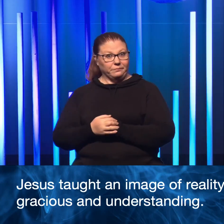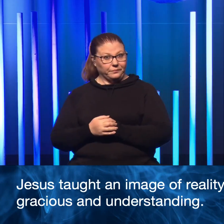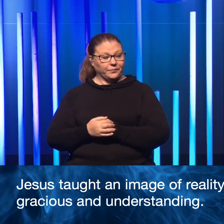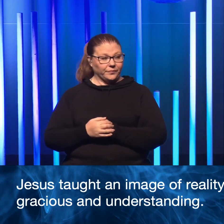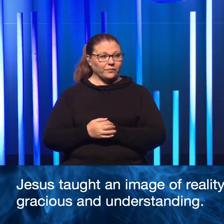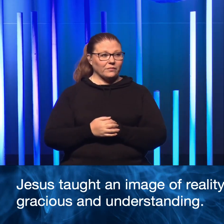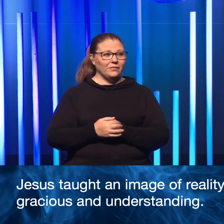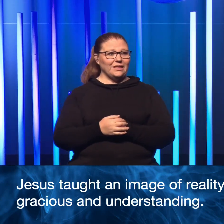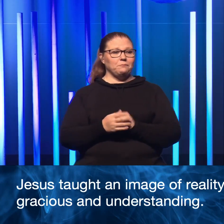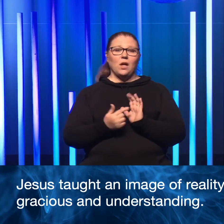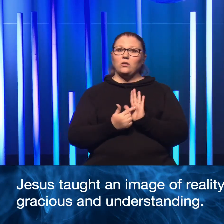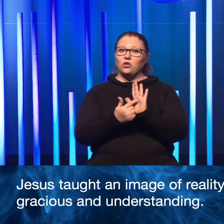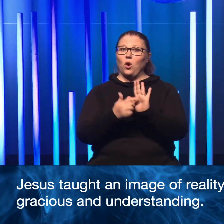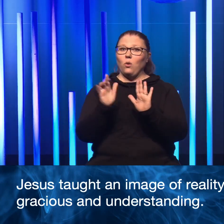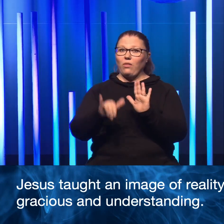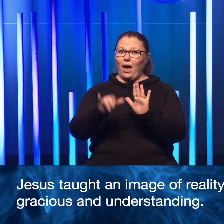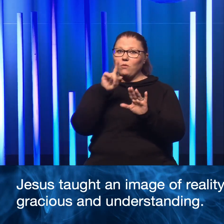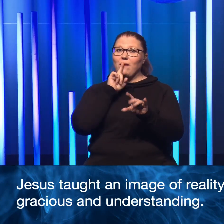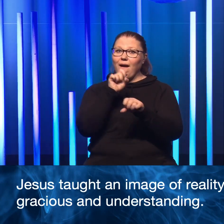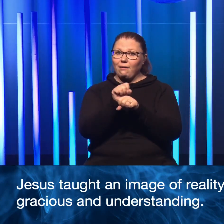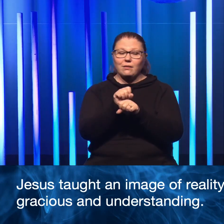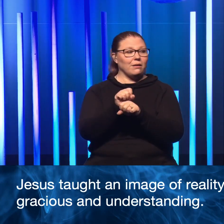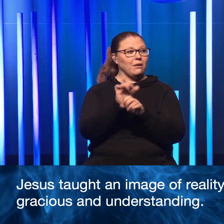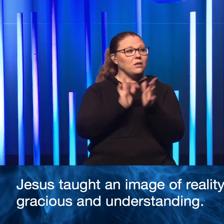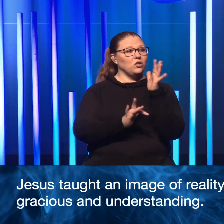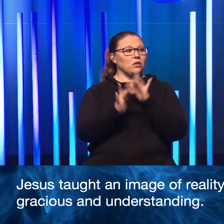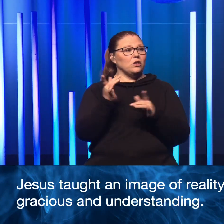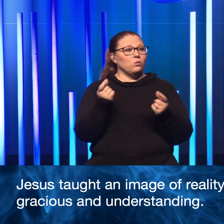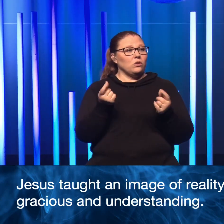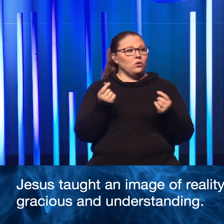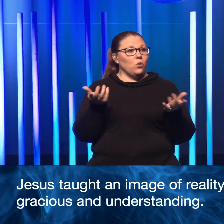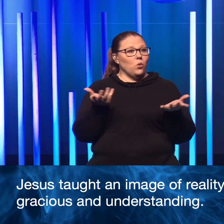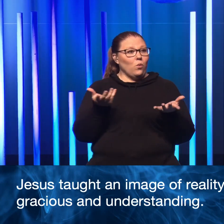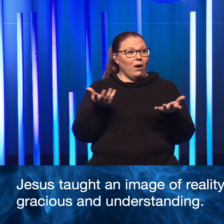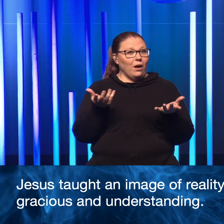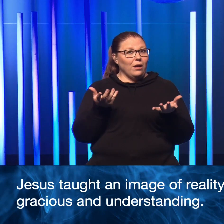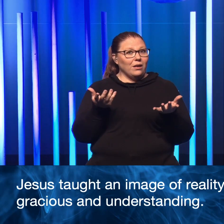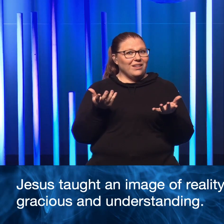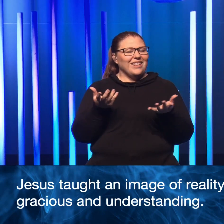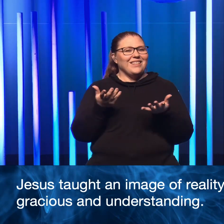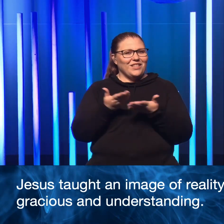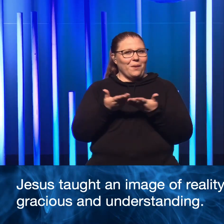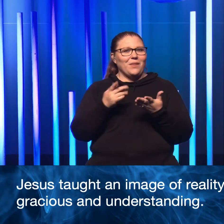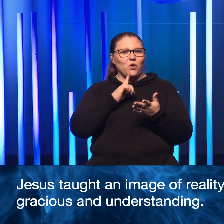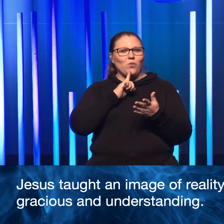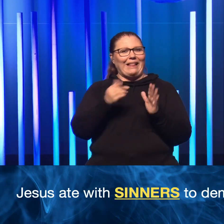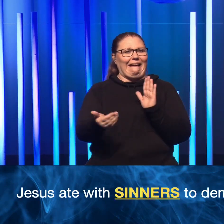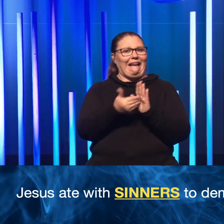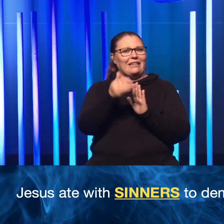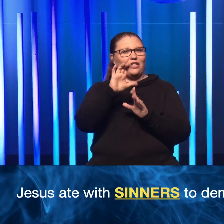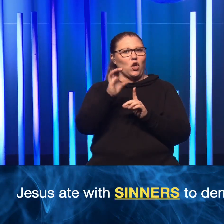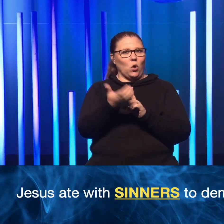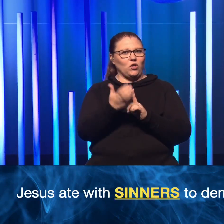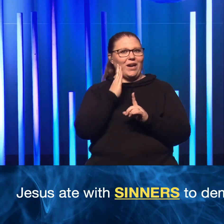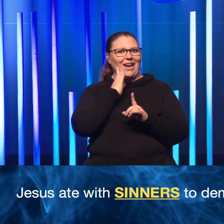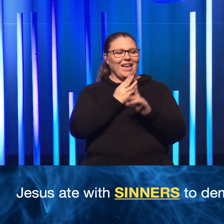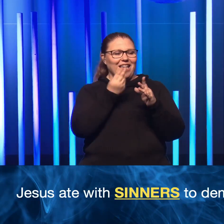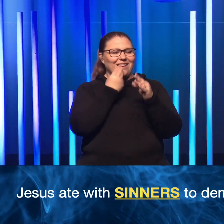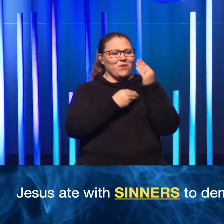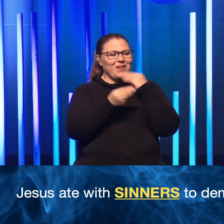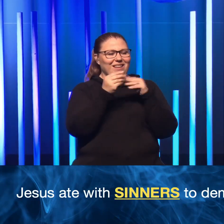Now, to display this reality, Jesus would do something very, very countercultural. He would eat with